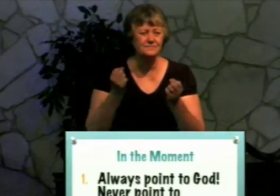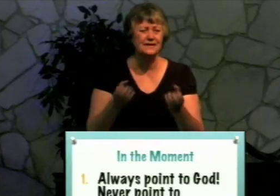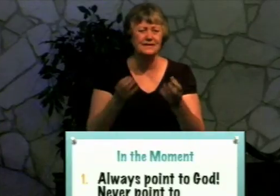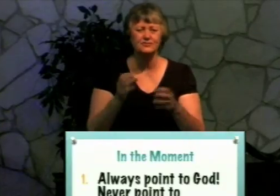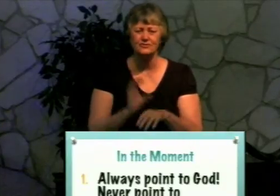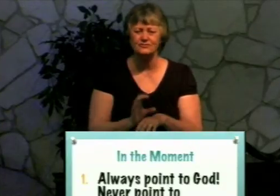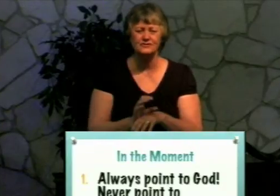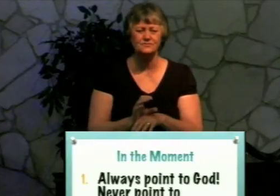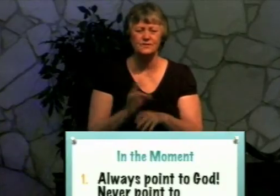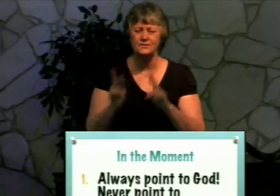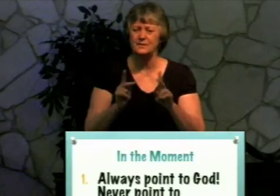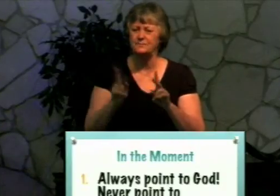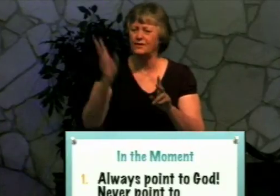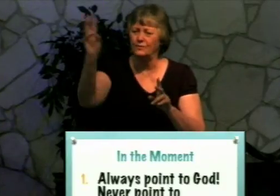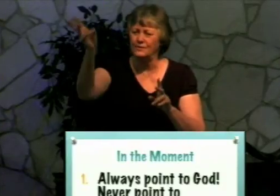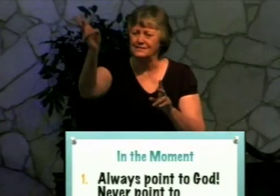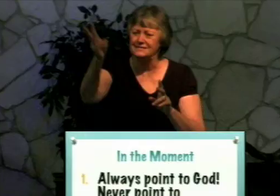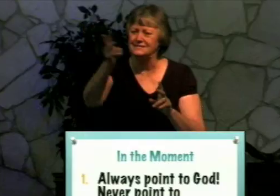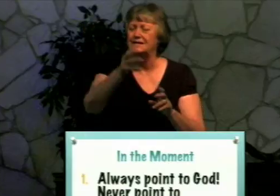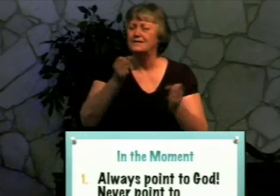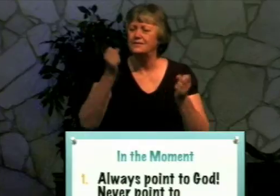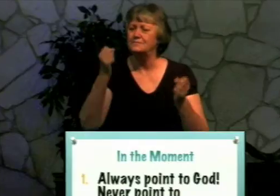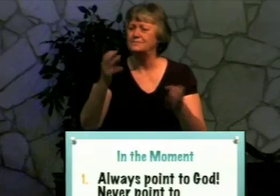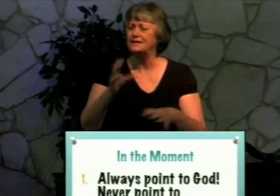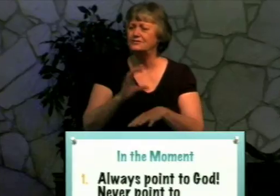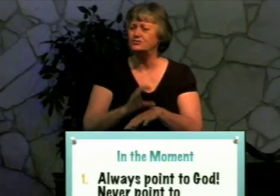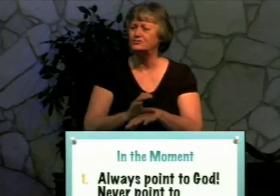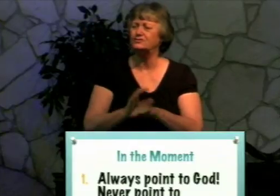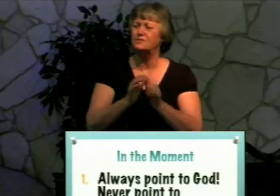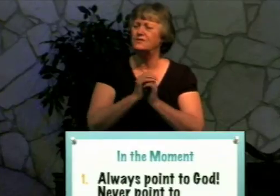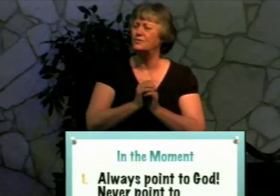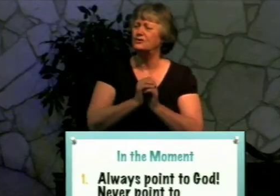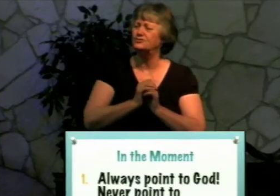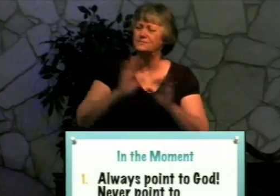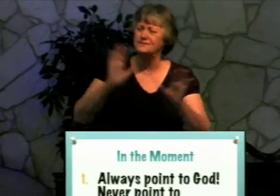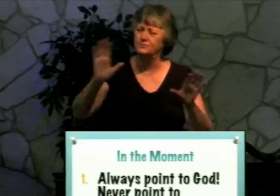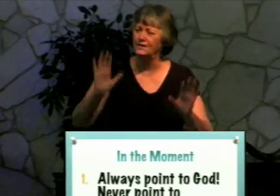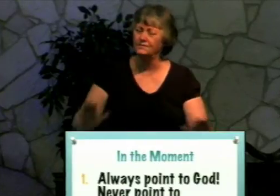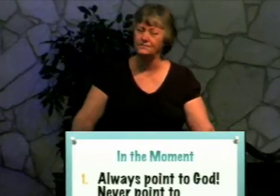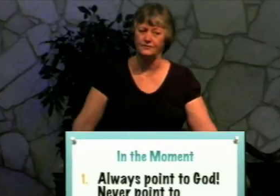many churches where the people are witnessing. There are many churches where the worship is wonderful.